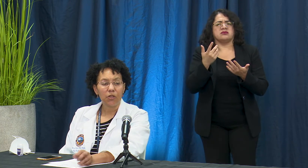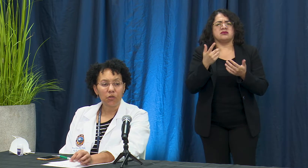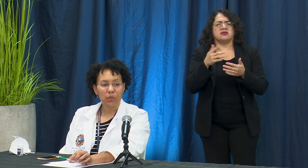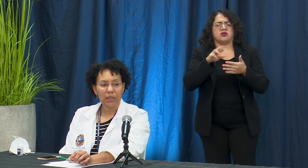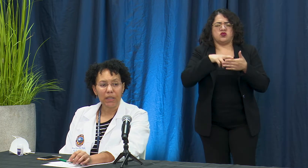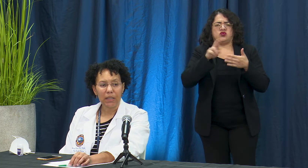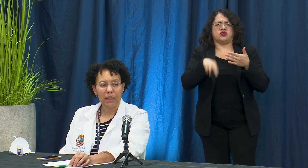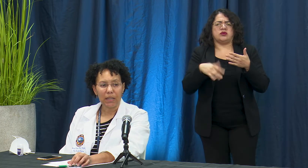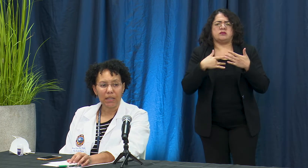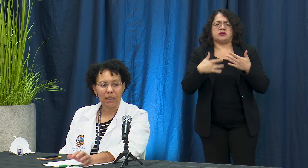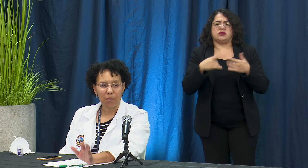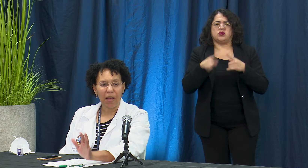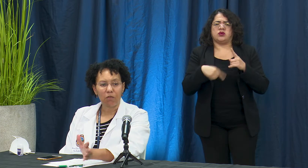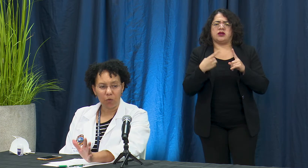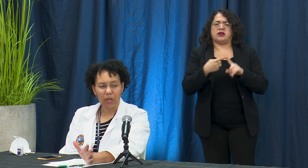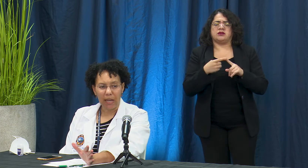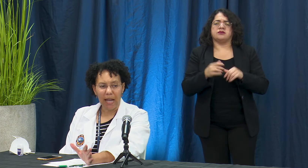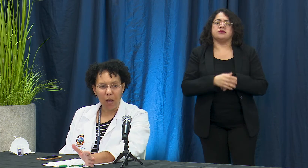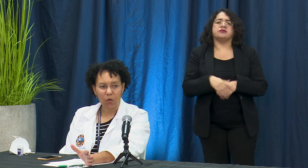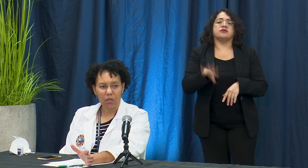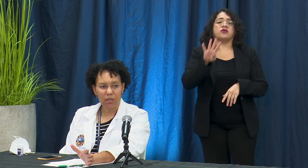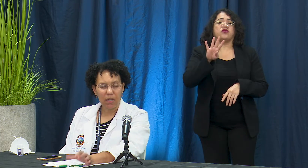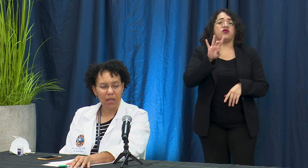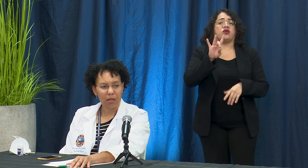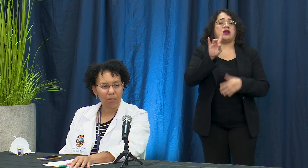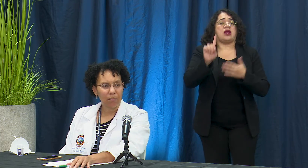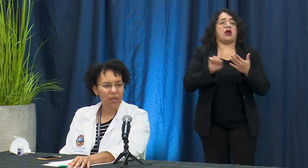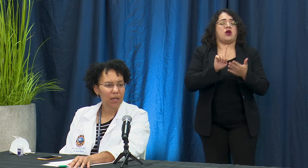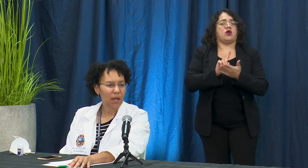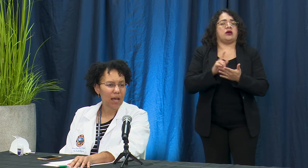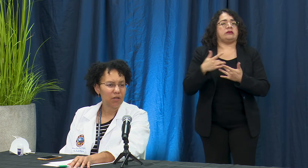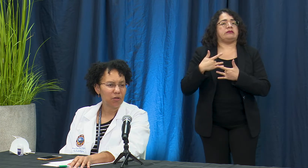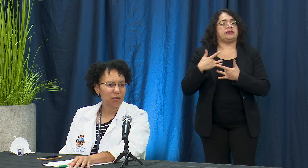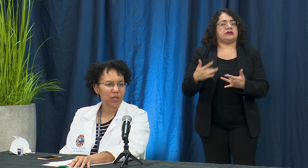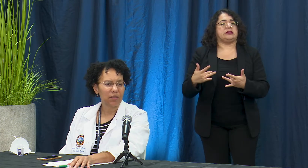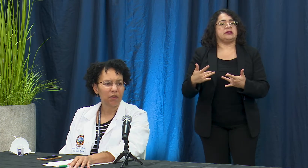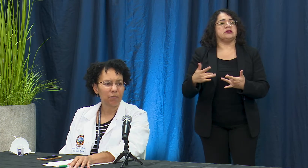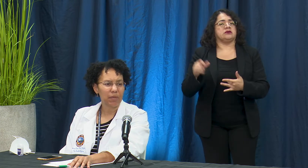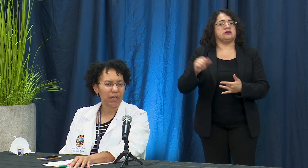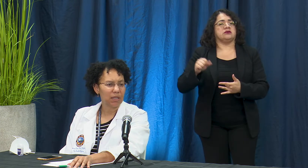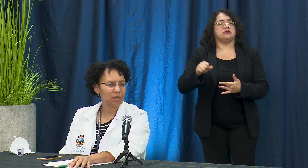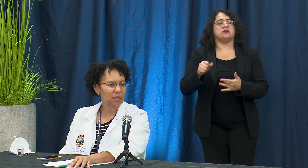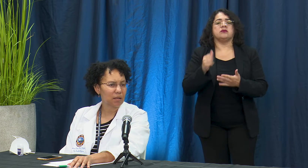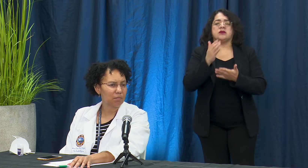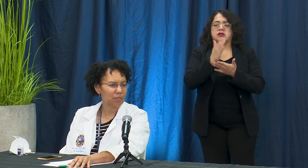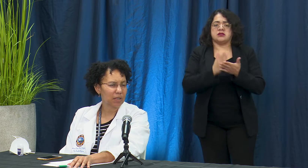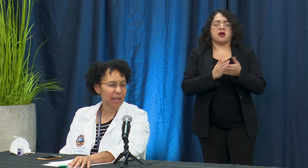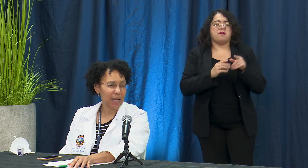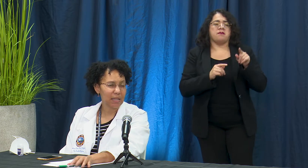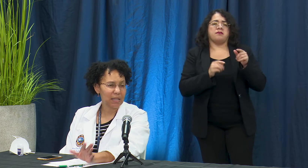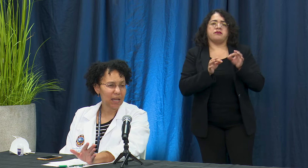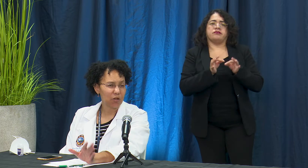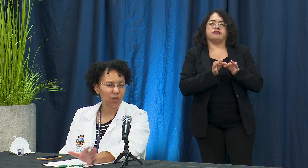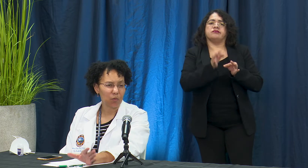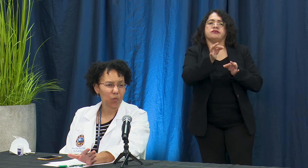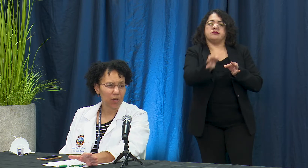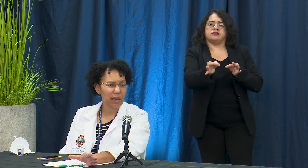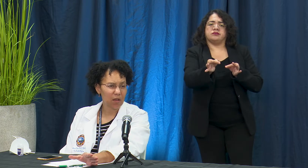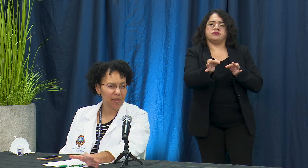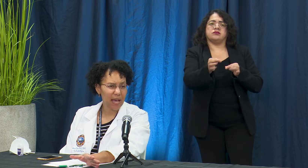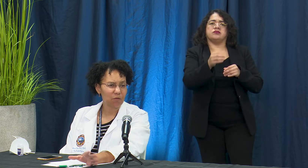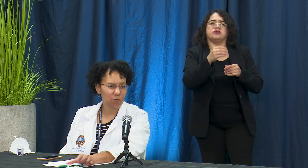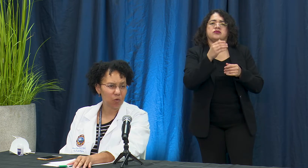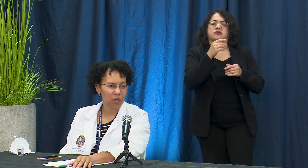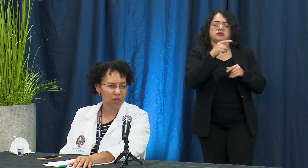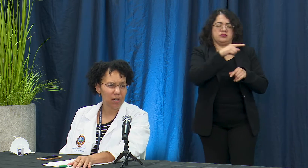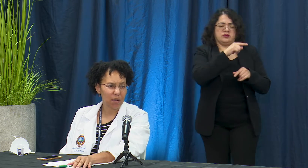So usually it's about 48 hours. I know that there have been some delays, and I know that we're working